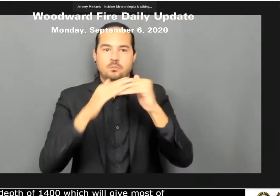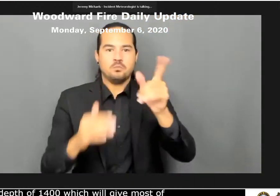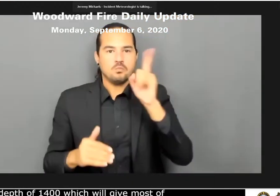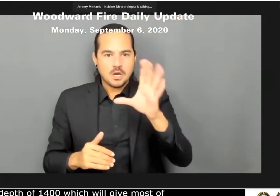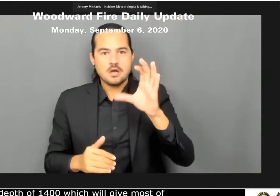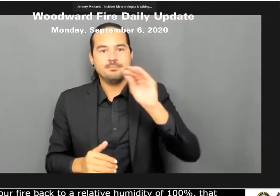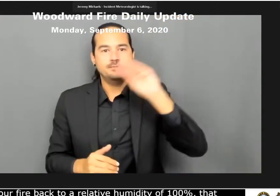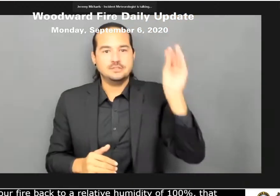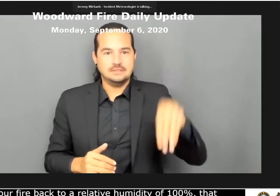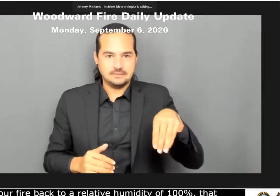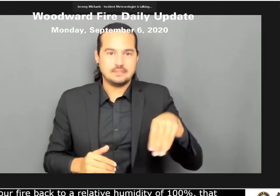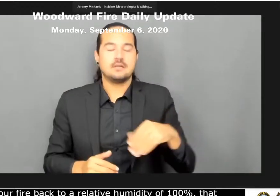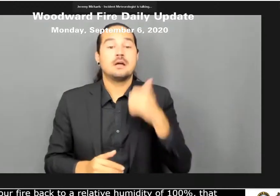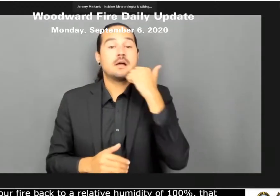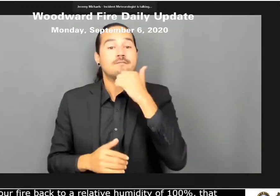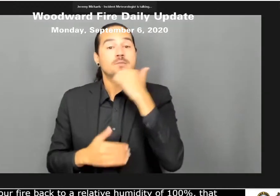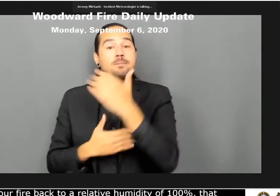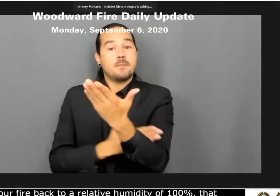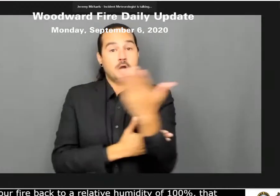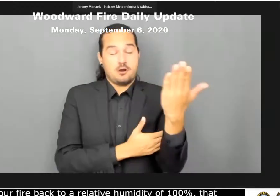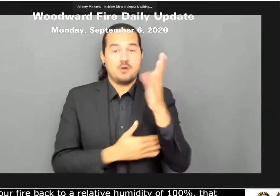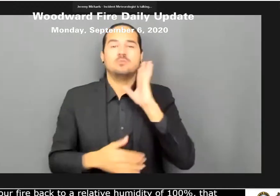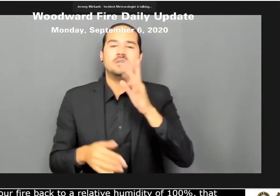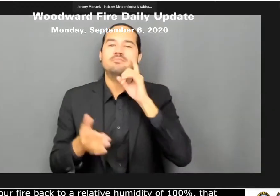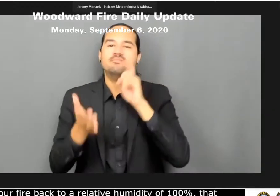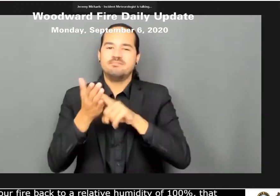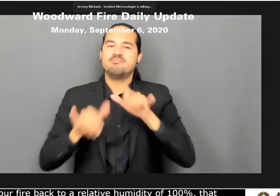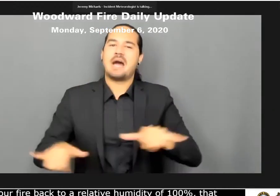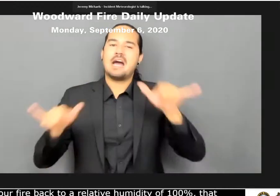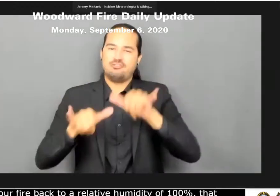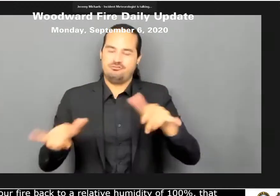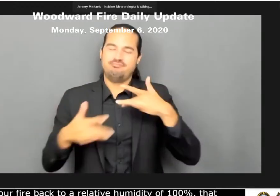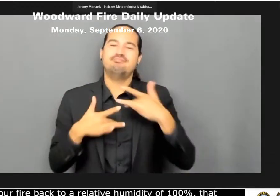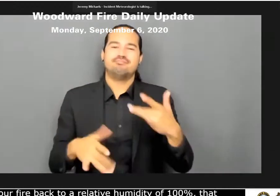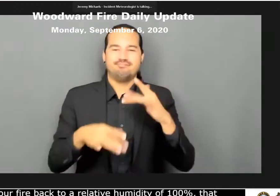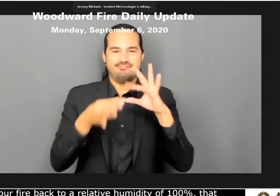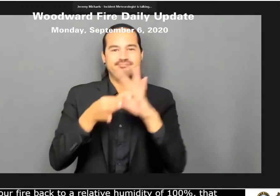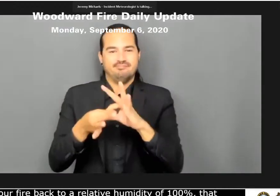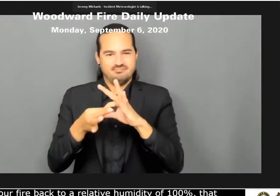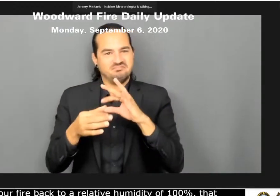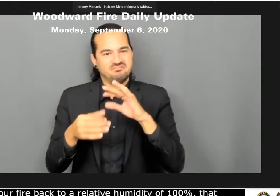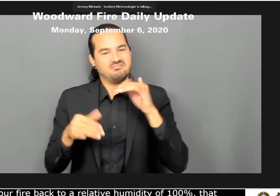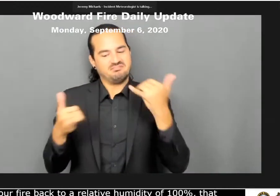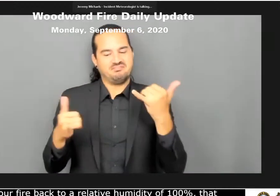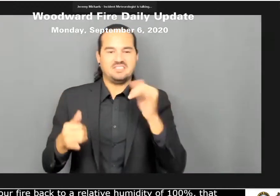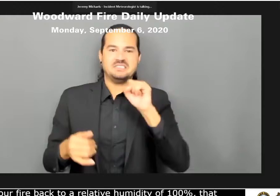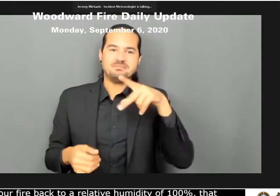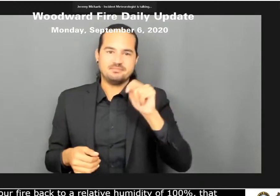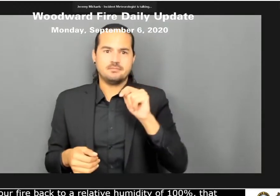year. And that should help moderate the critical fire weather conditions that we've been seeing the past couple days into weather.